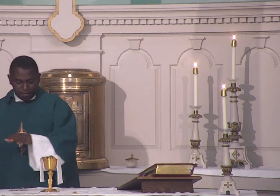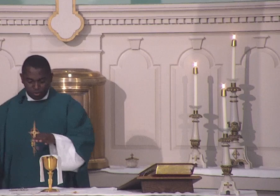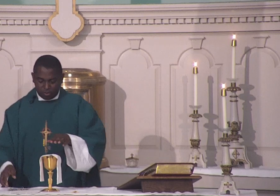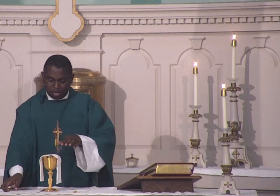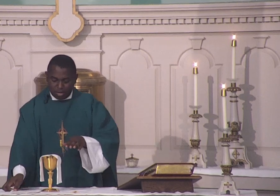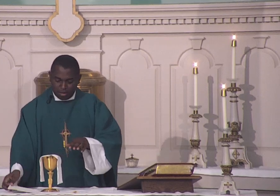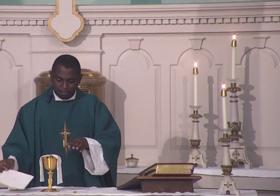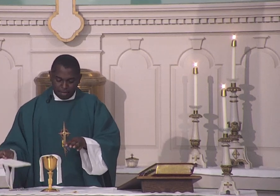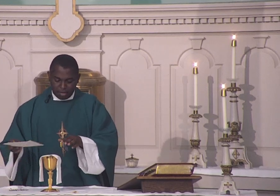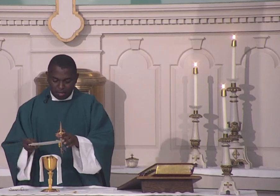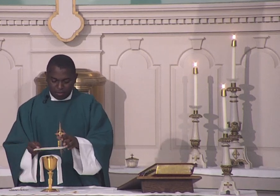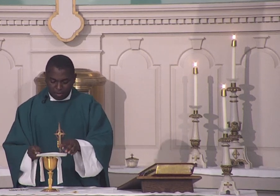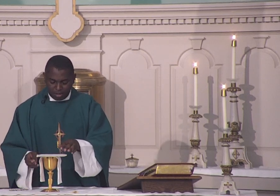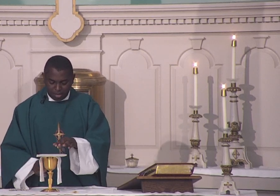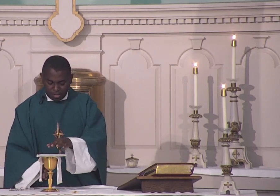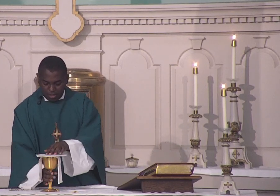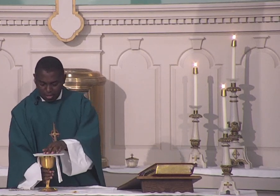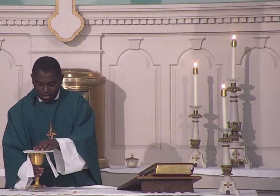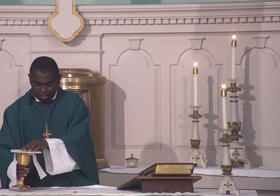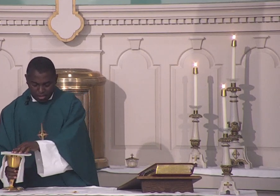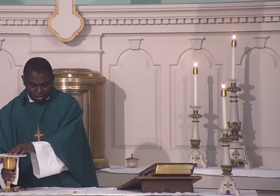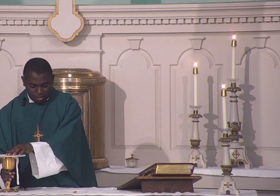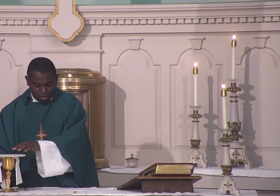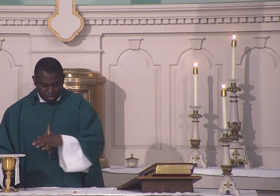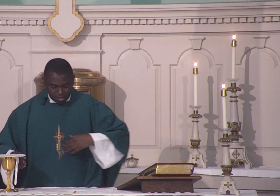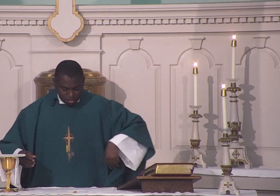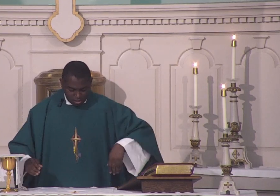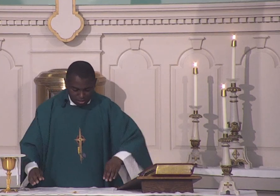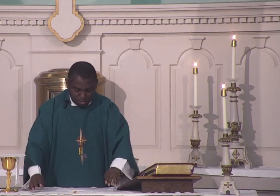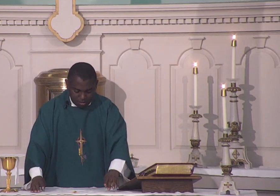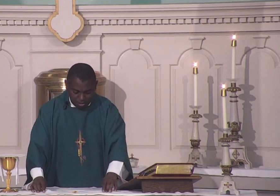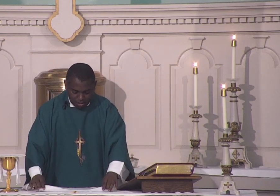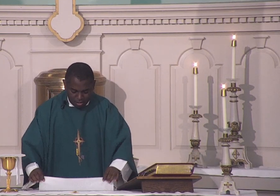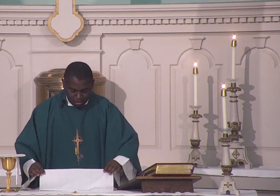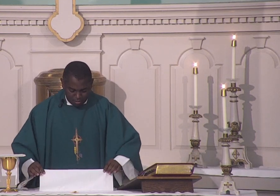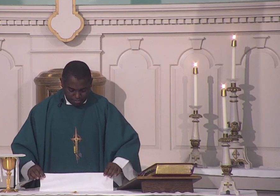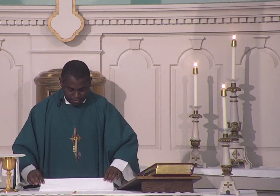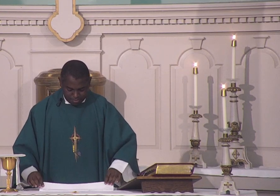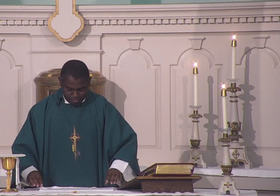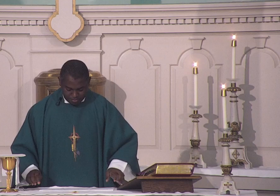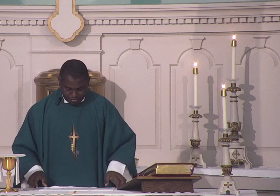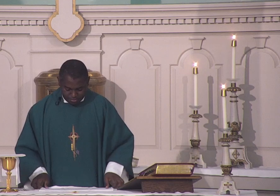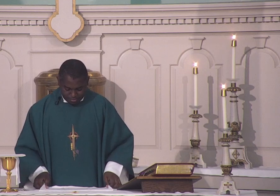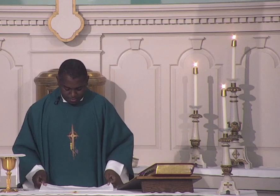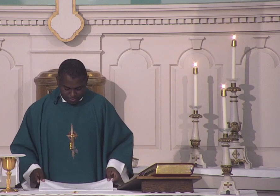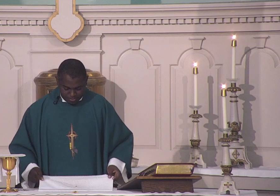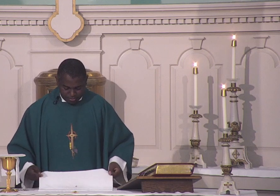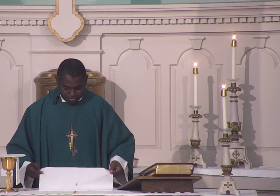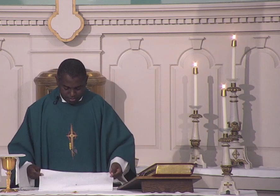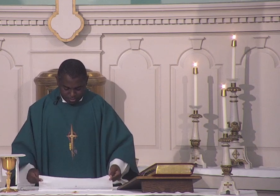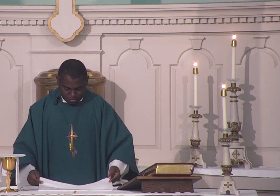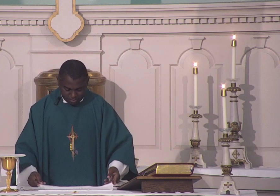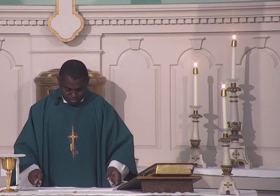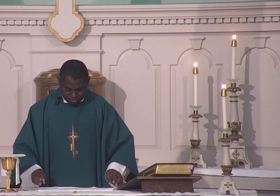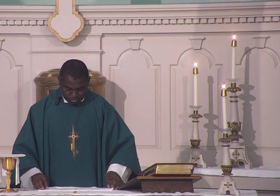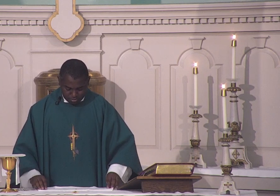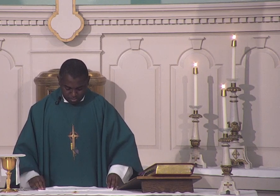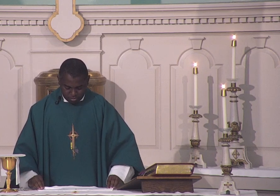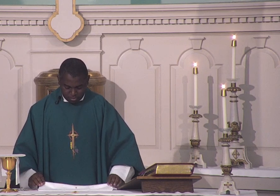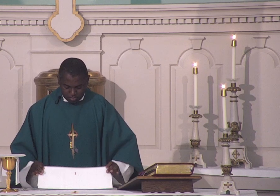semper magis credere, in te spem abere